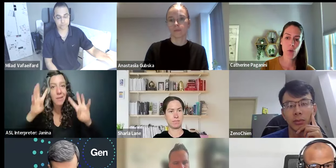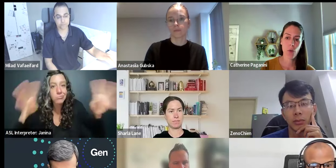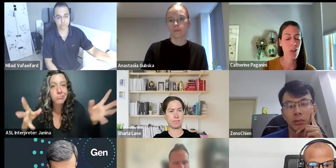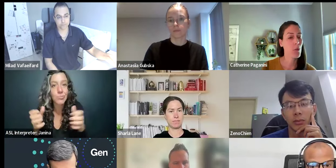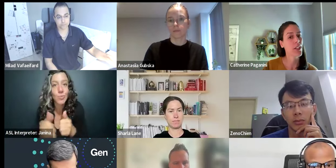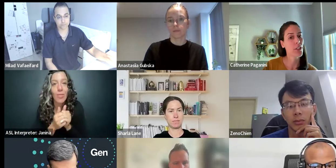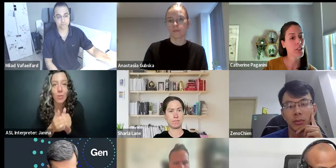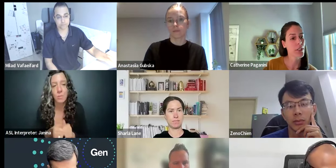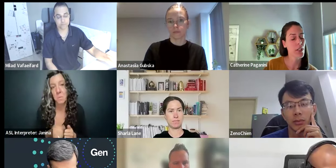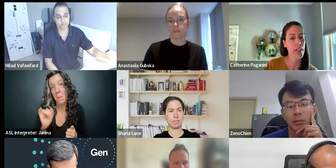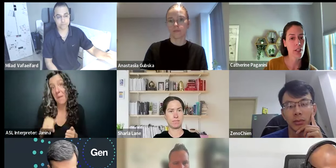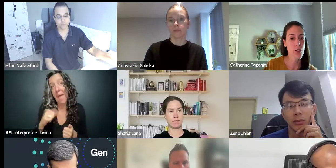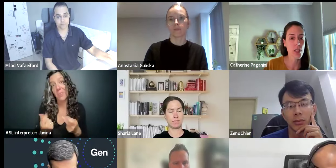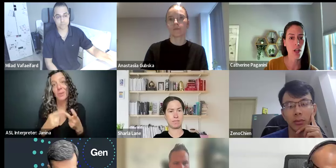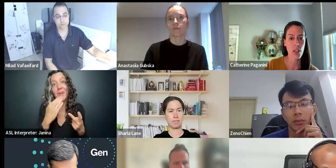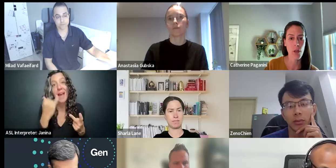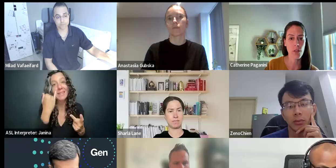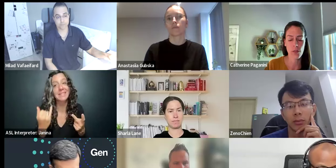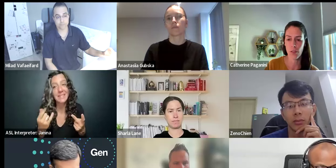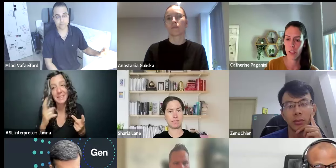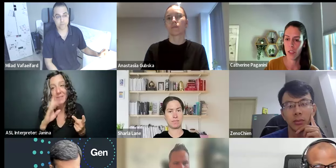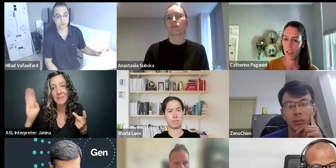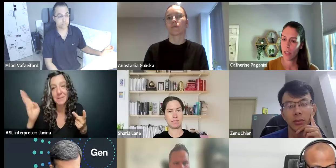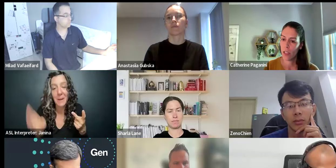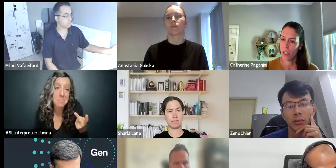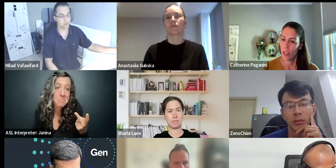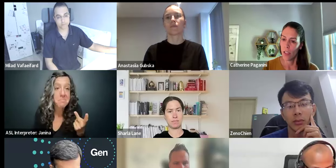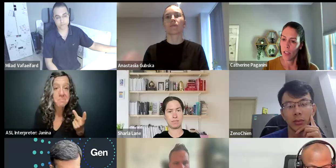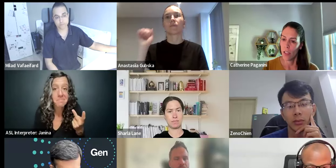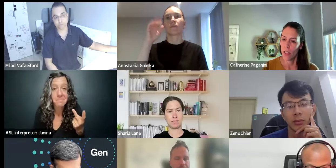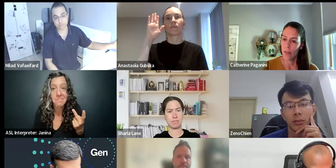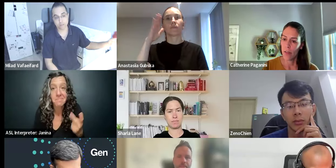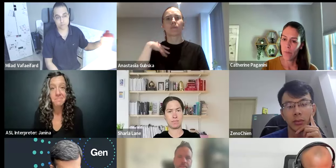So I think that could be like a good, like an interesting talk as well.